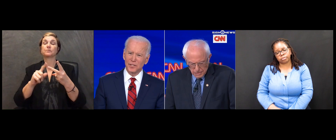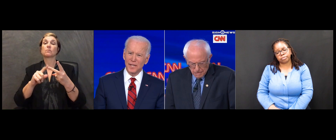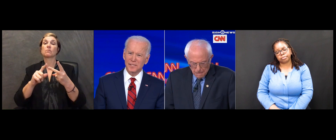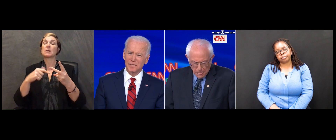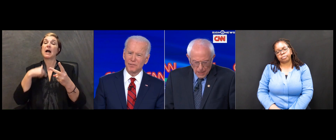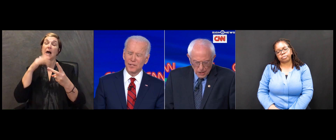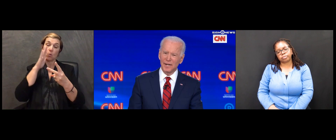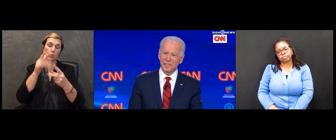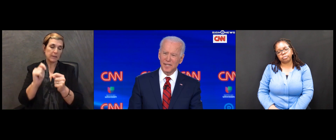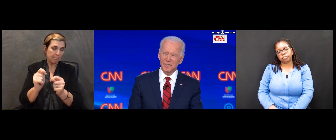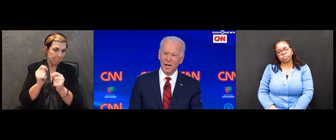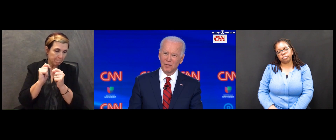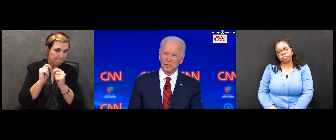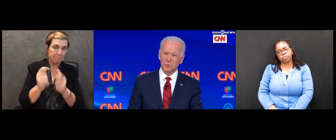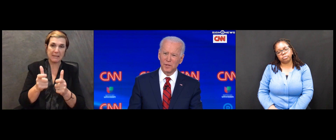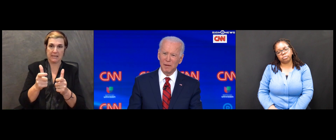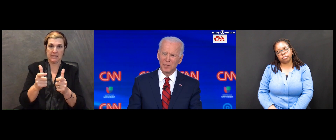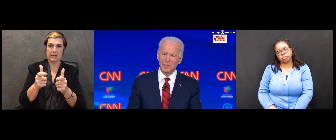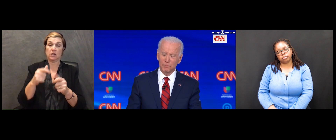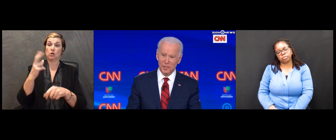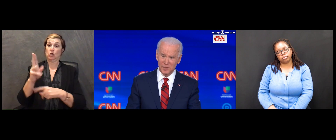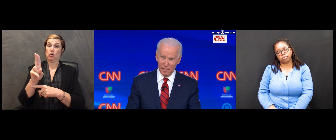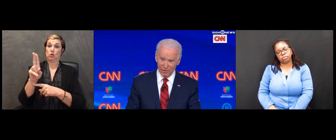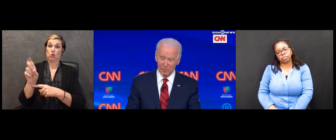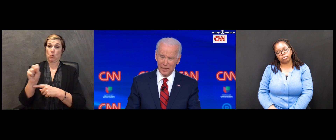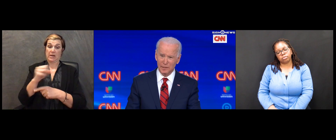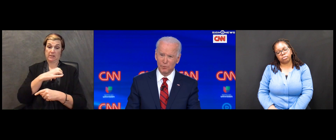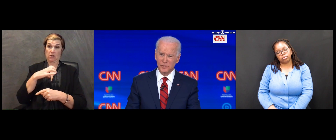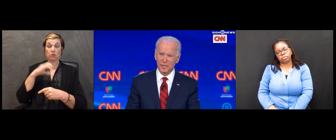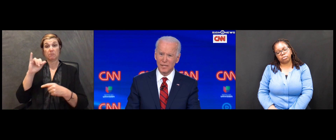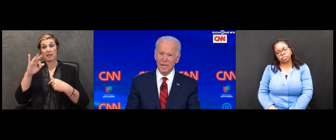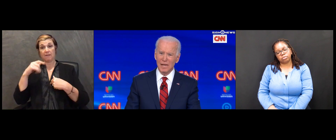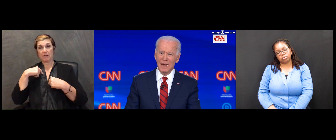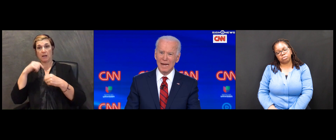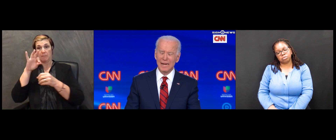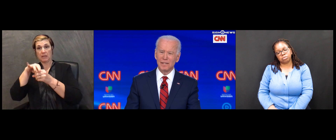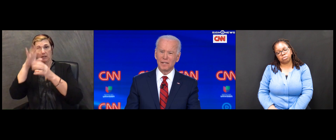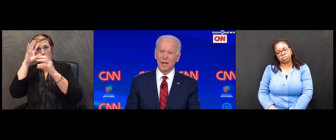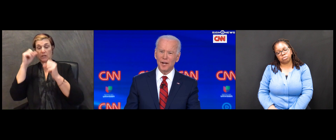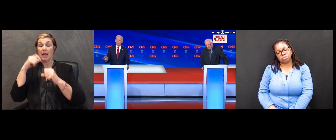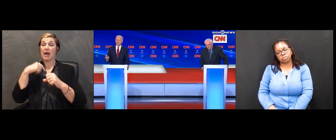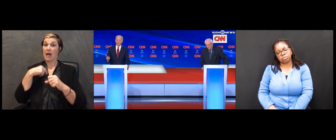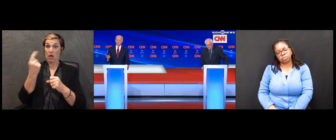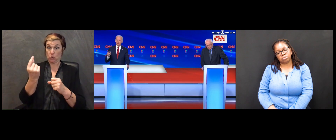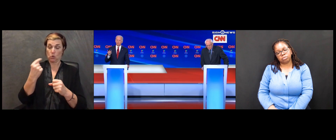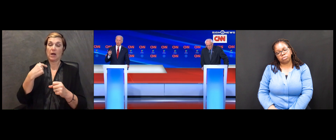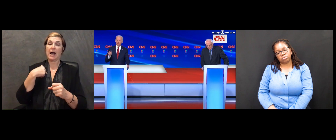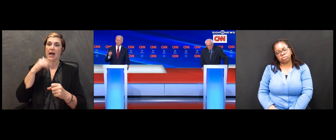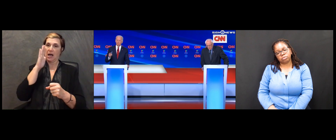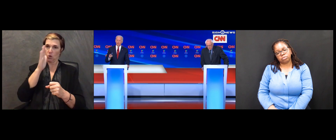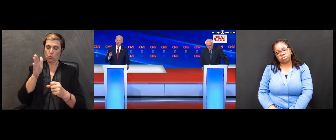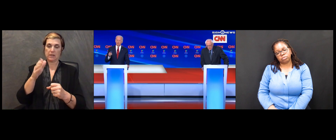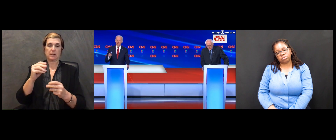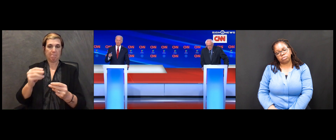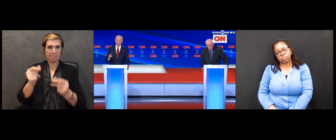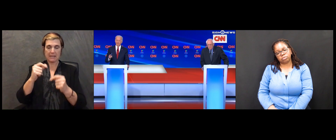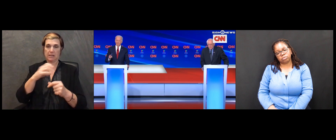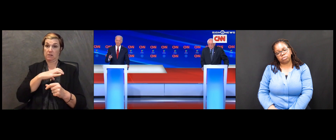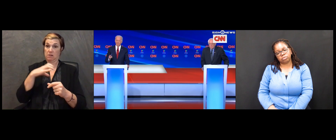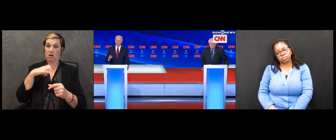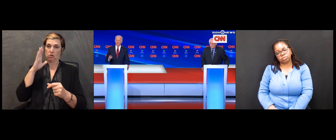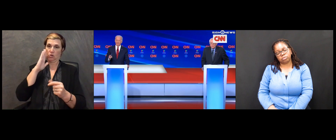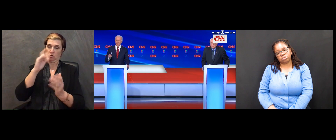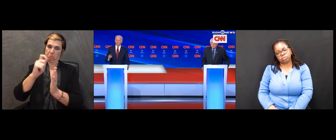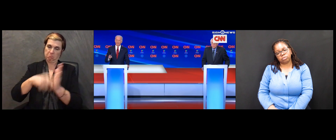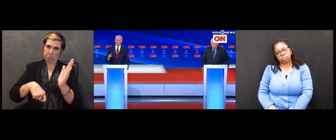to the desk of the United States Congress when I'm elected president, if I'm elected president, a codification of Roe v. Wade amended by